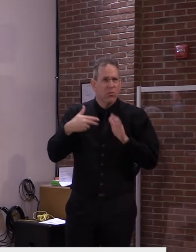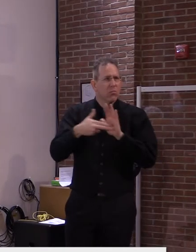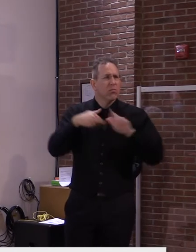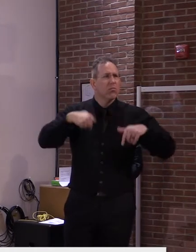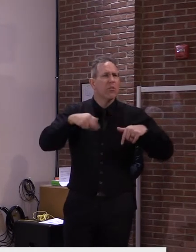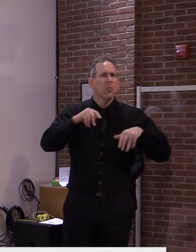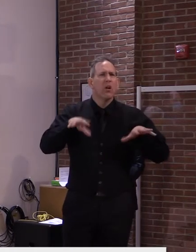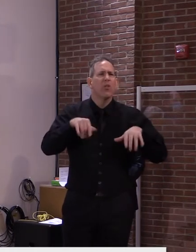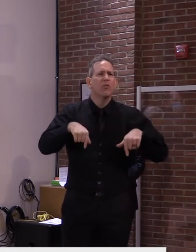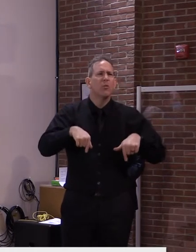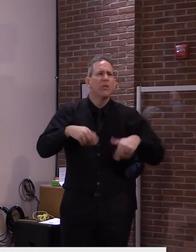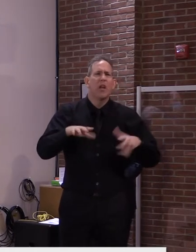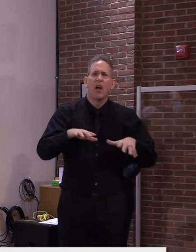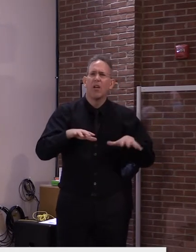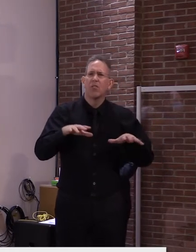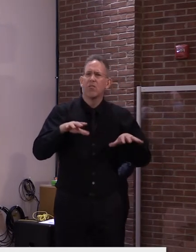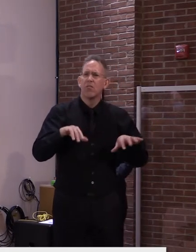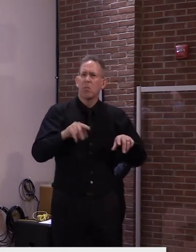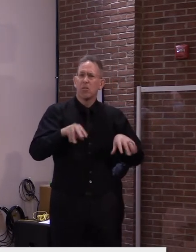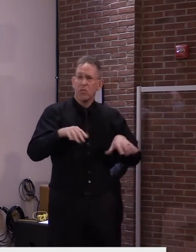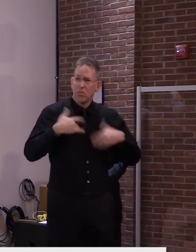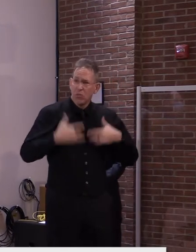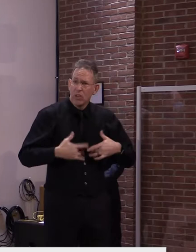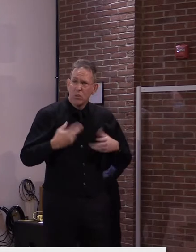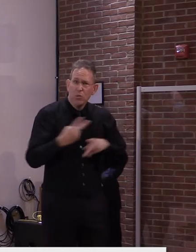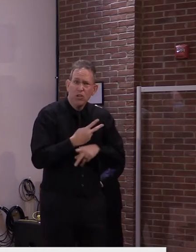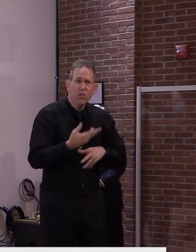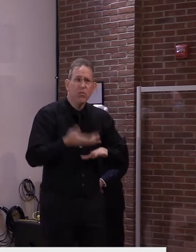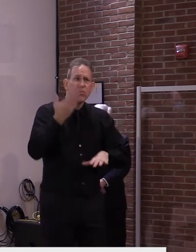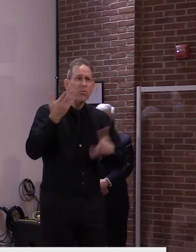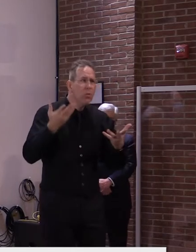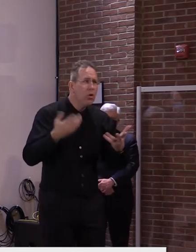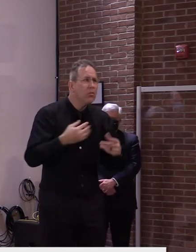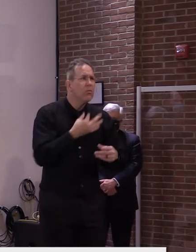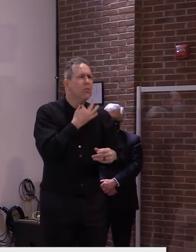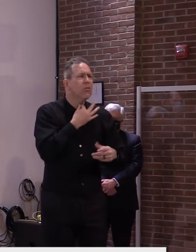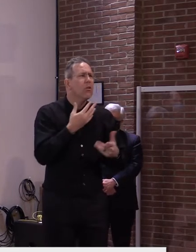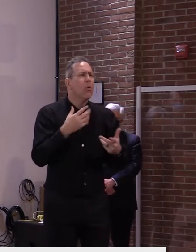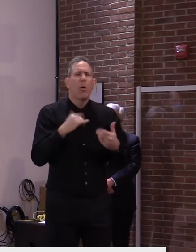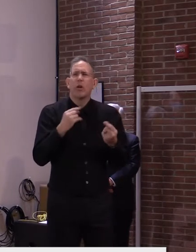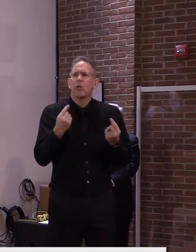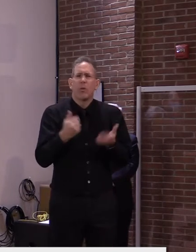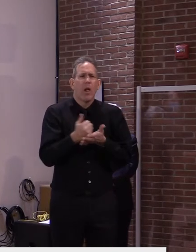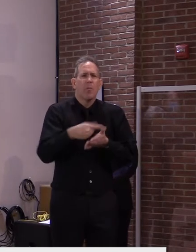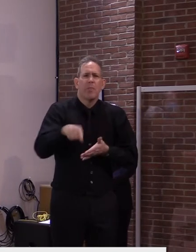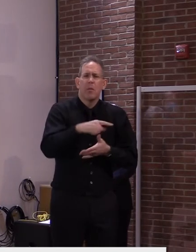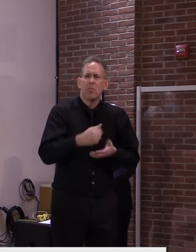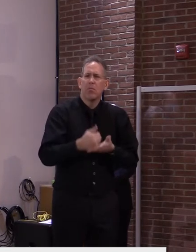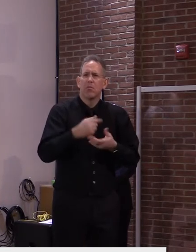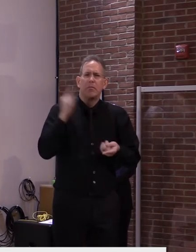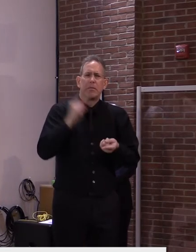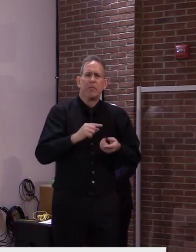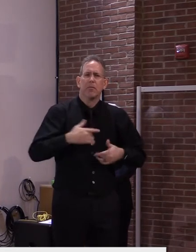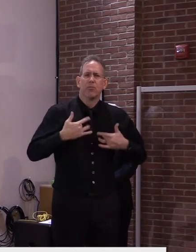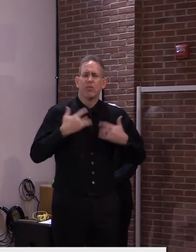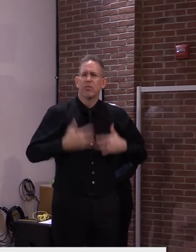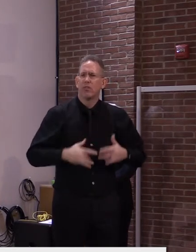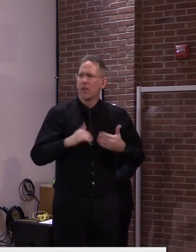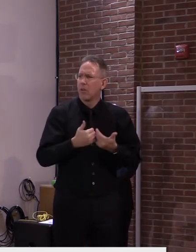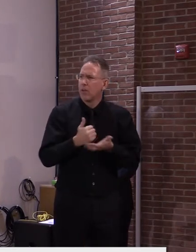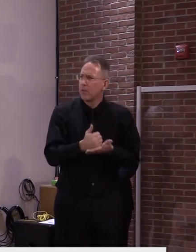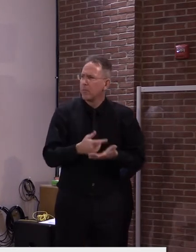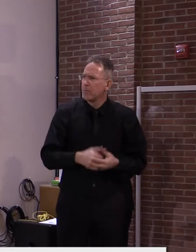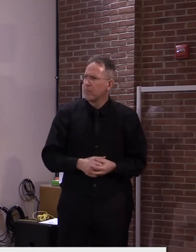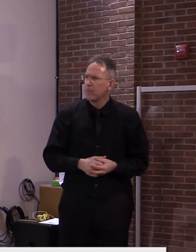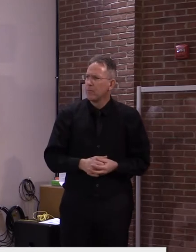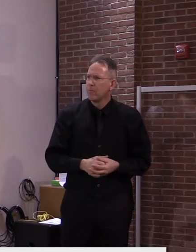present day, and what we're doing to work with local mental health providers to respond. Yeah, I think,